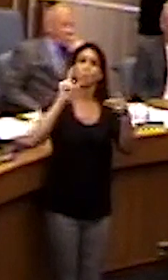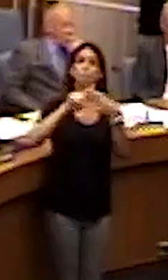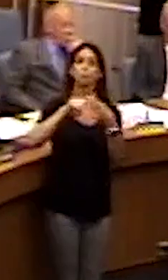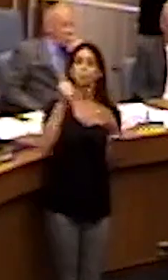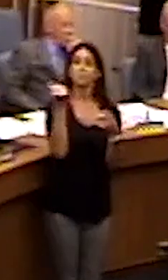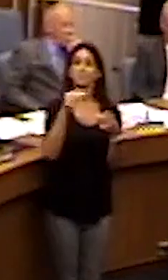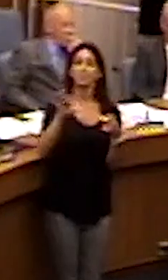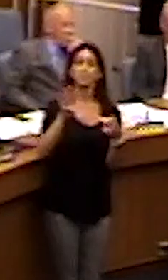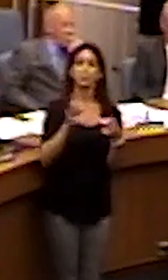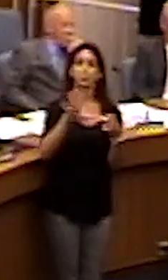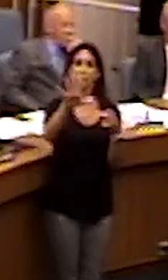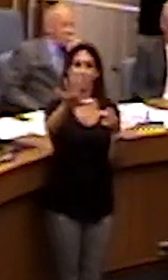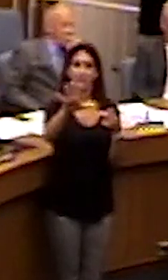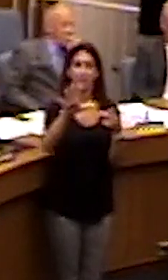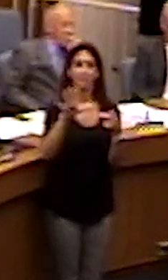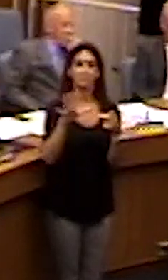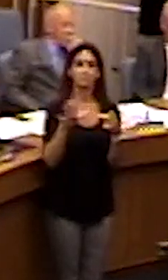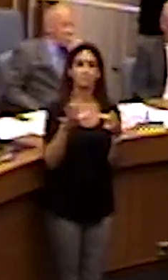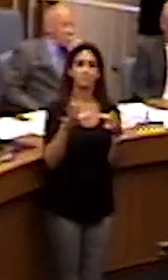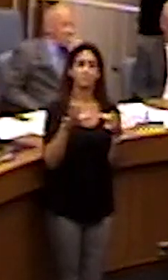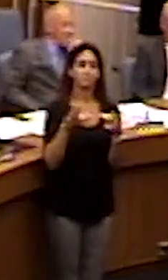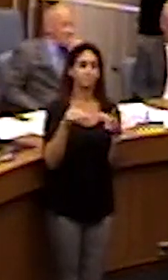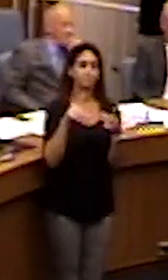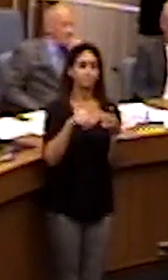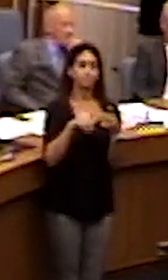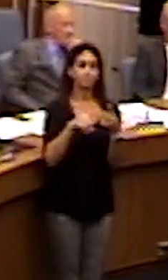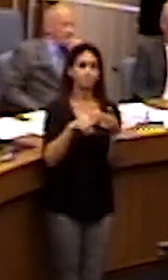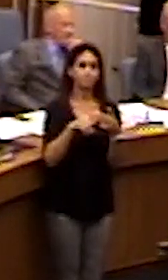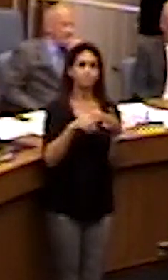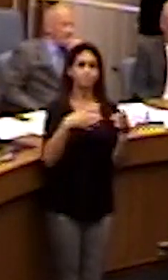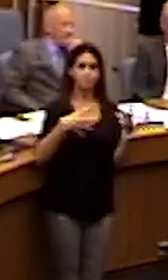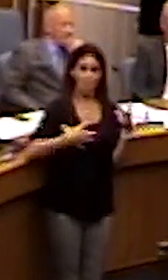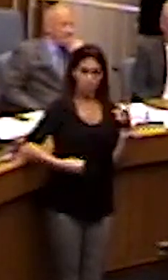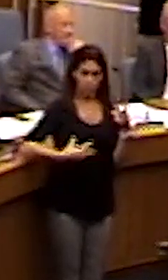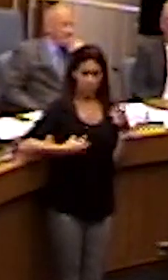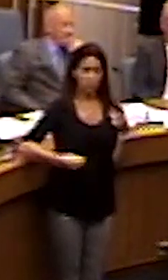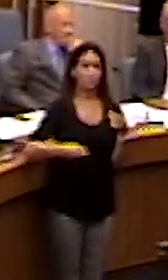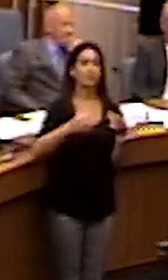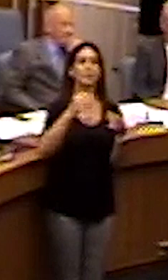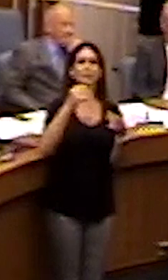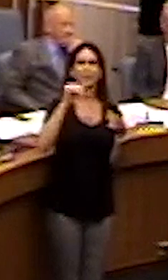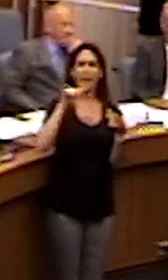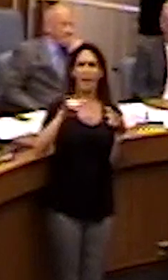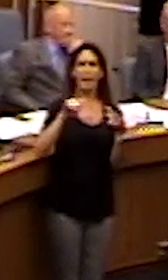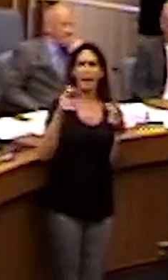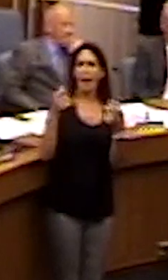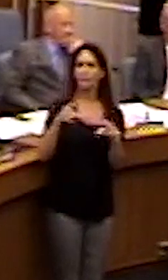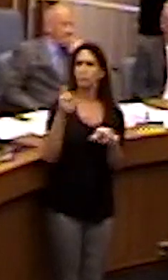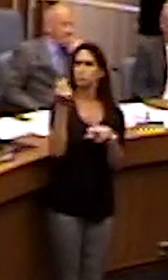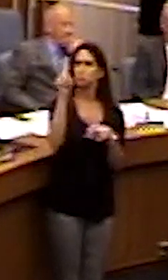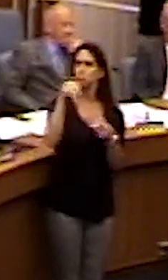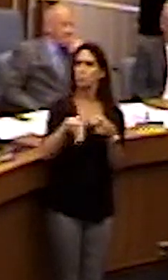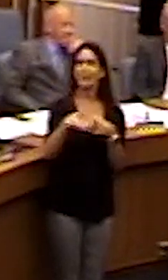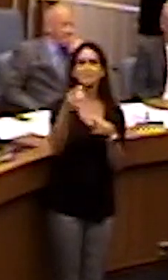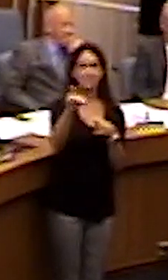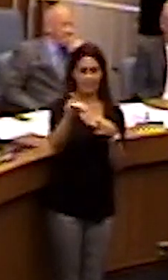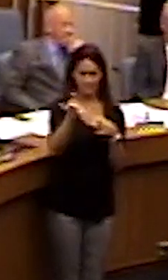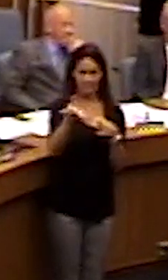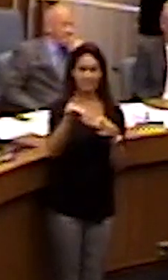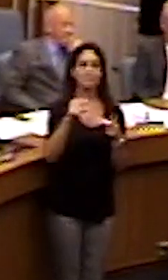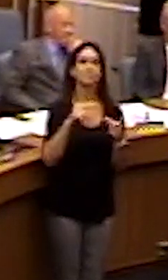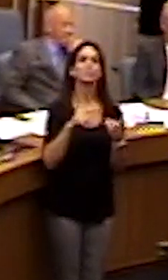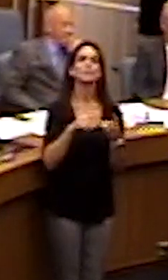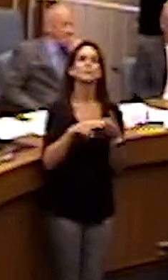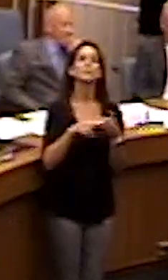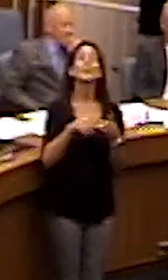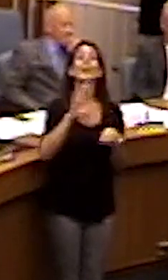1945. They added breastfeeding with the last amendment, 2018.